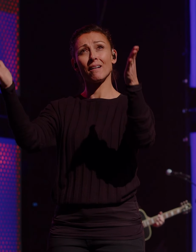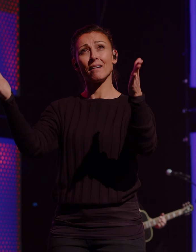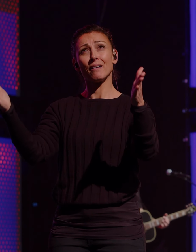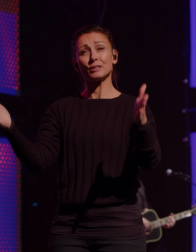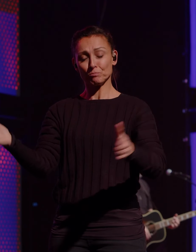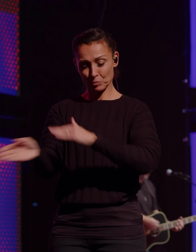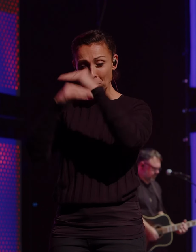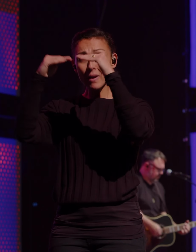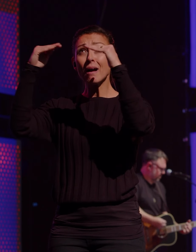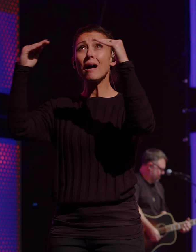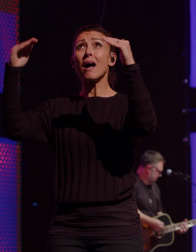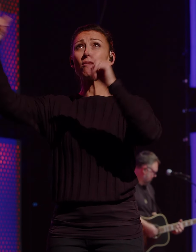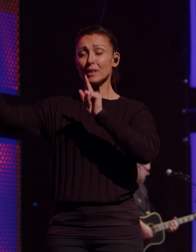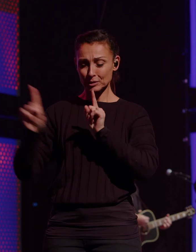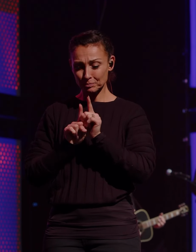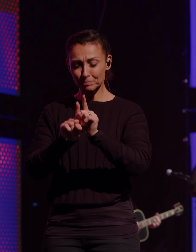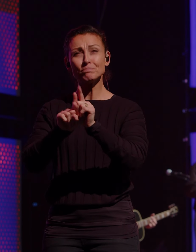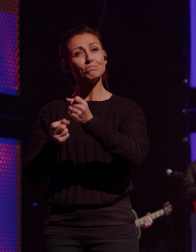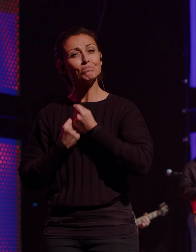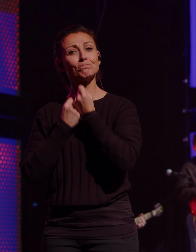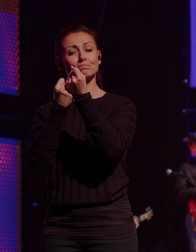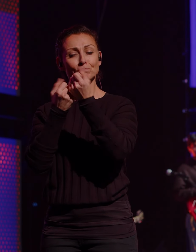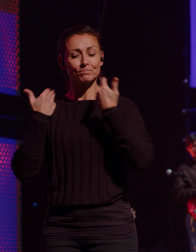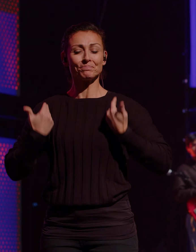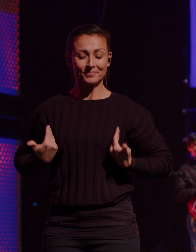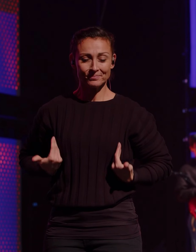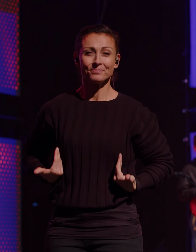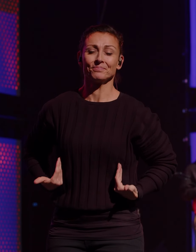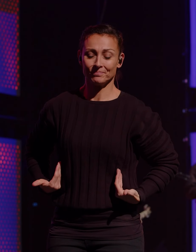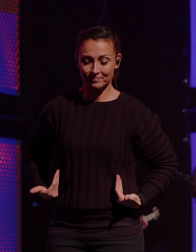hallelujah. Heaven comes to fight for me.